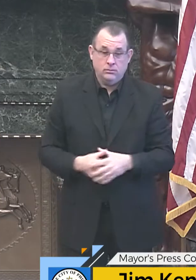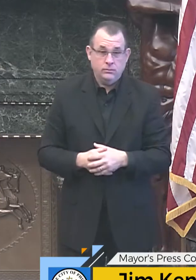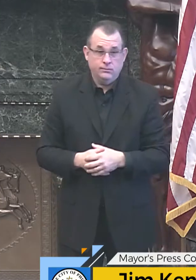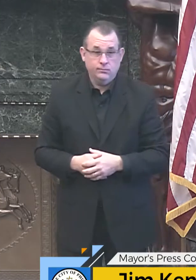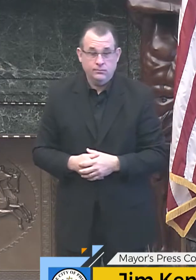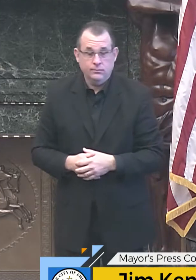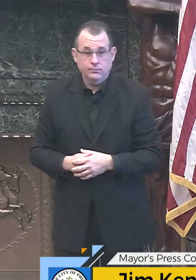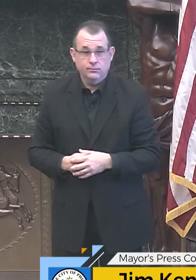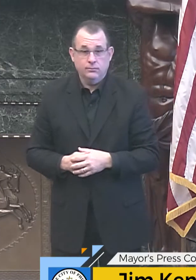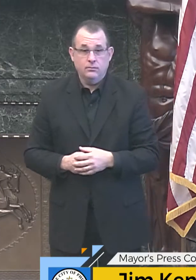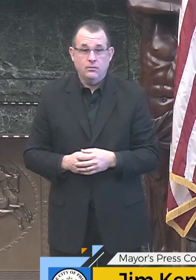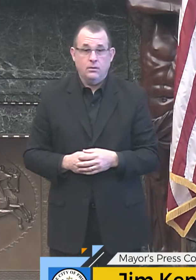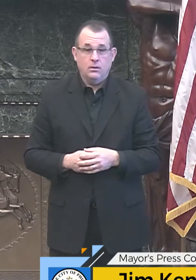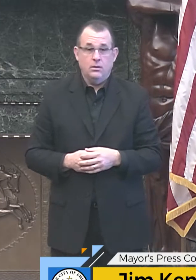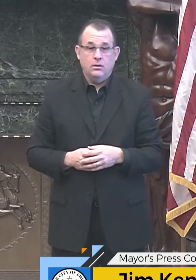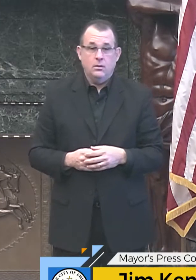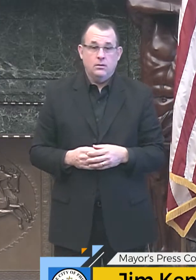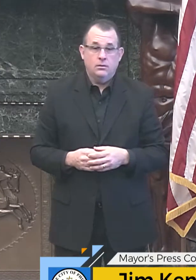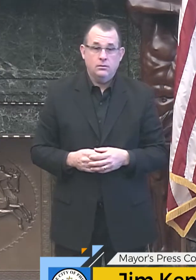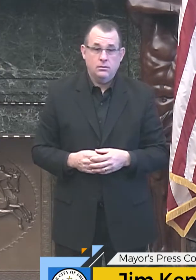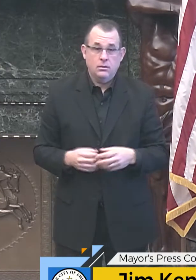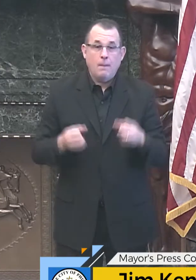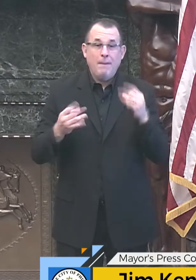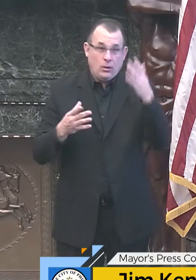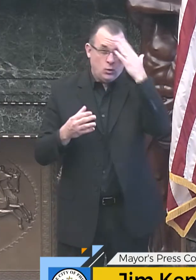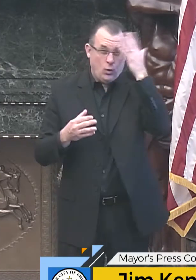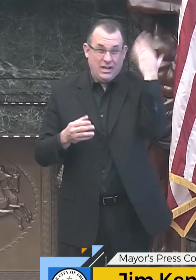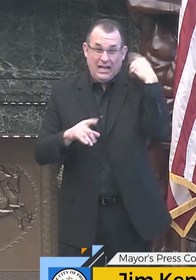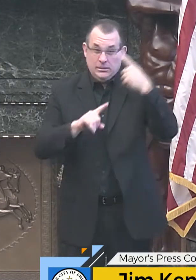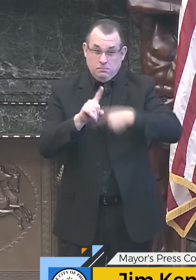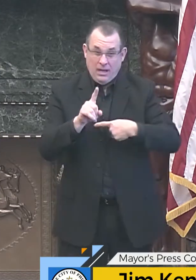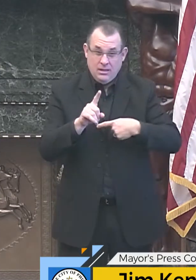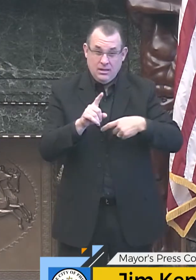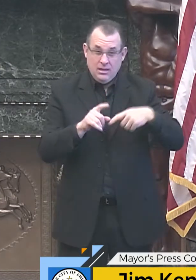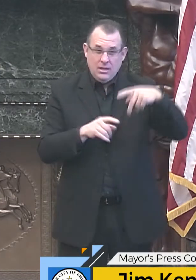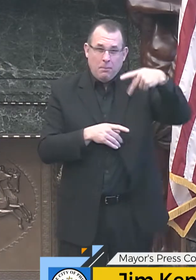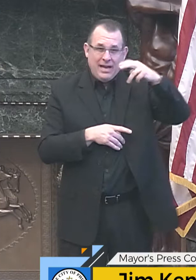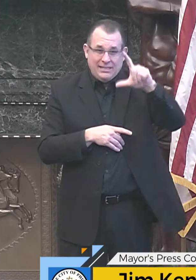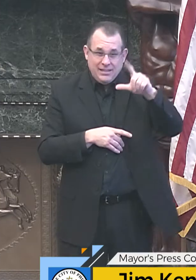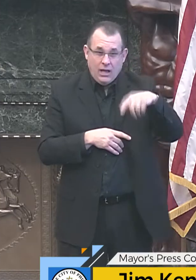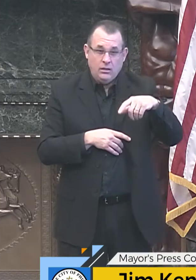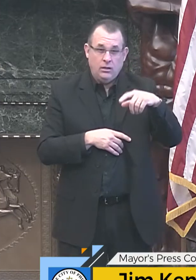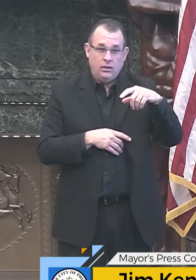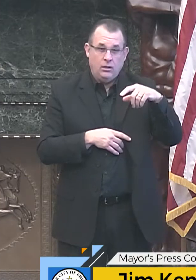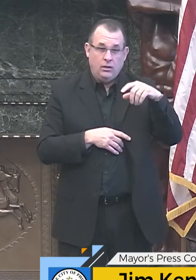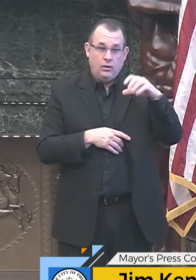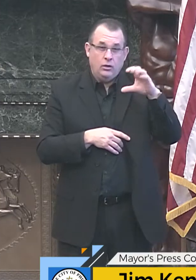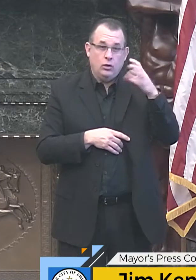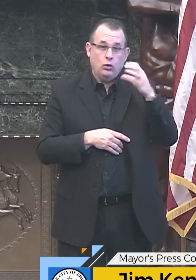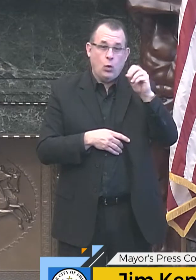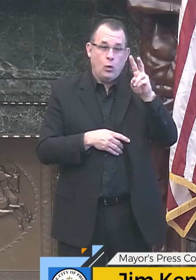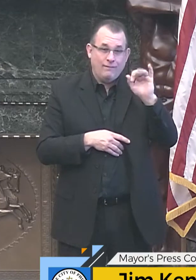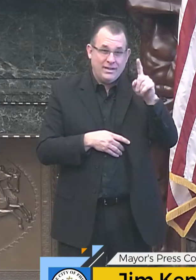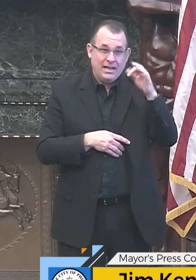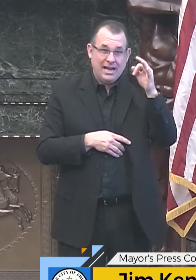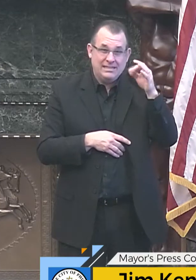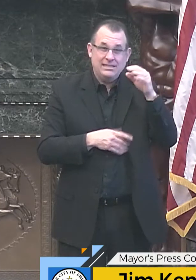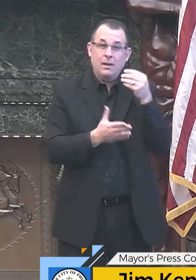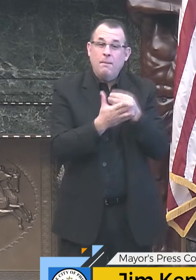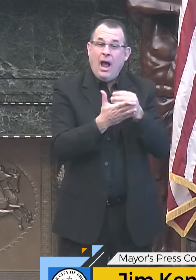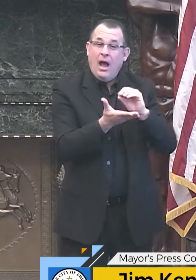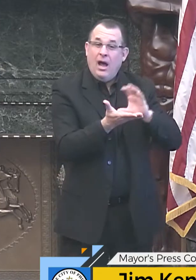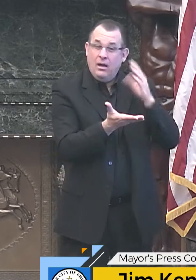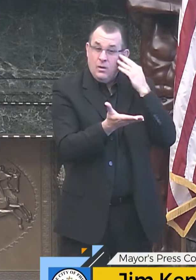As many of you know, last month we launched the PHL COVID-19 Fund, a unified regional response fund